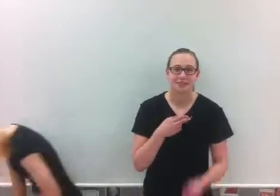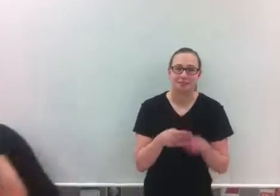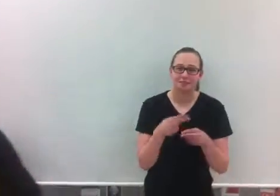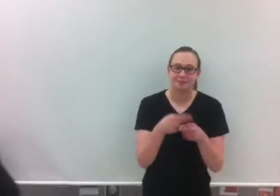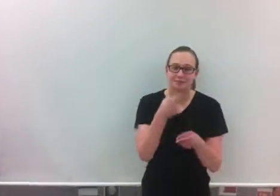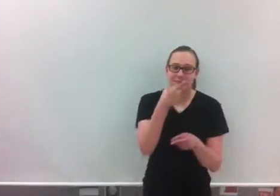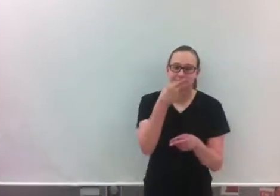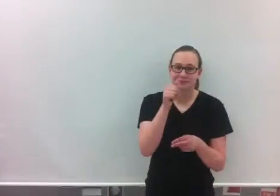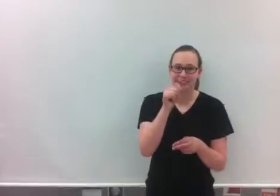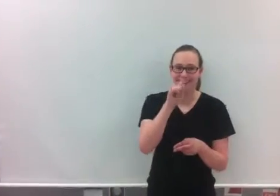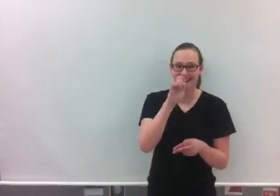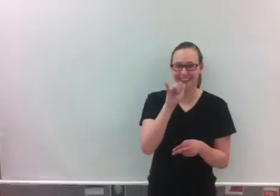I'm sorry.